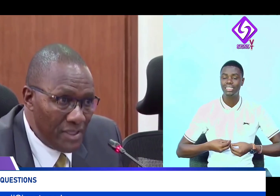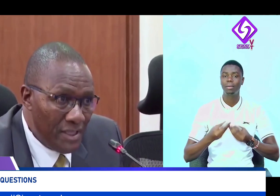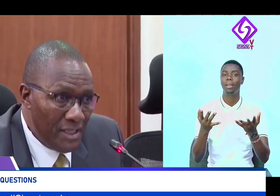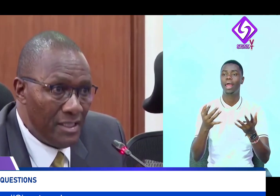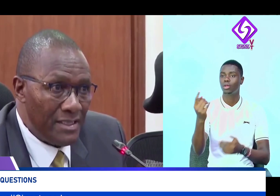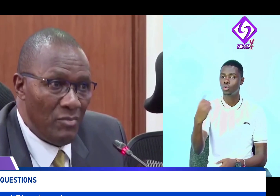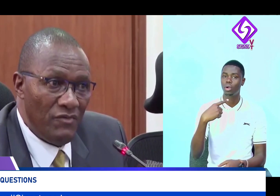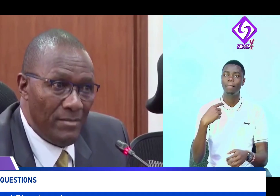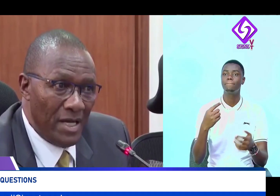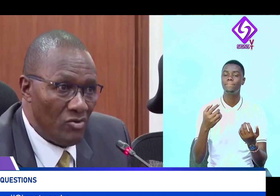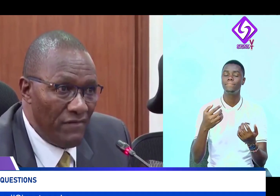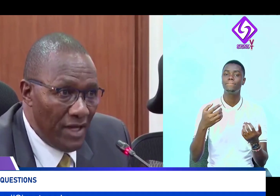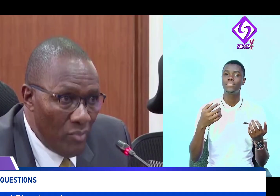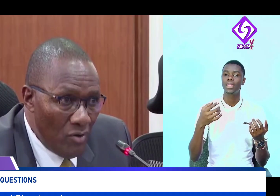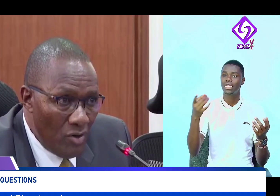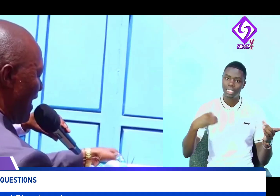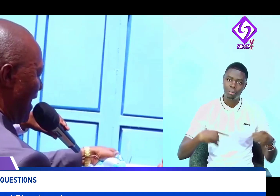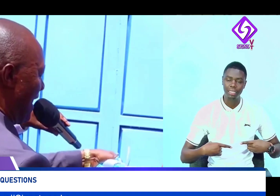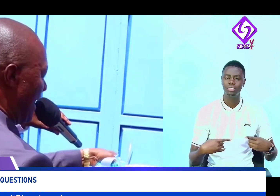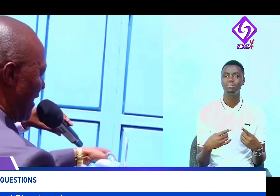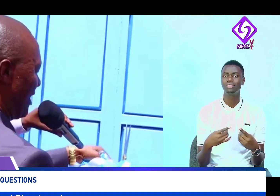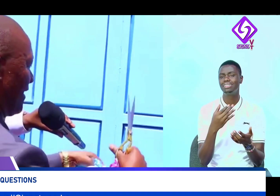claims. Some of them are not available.